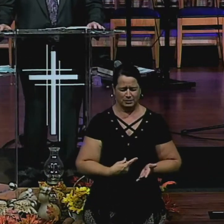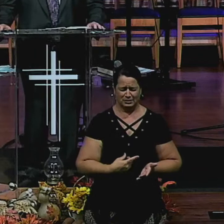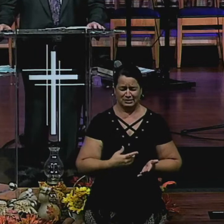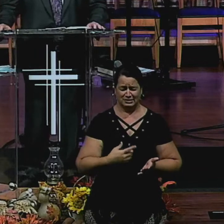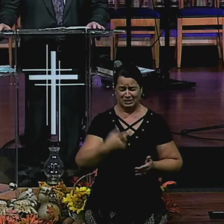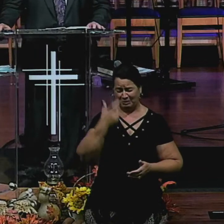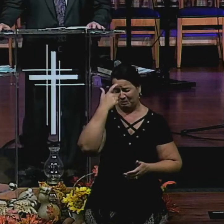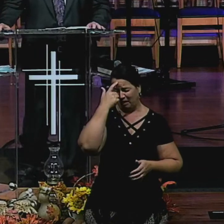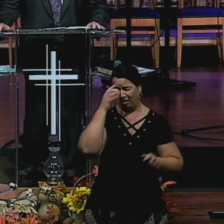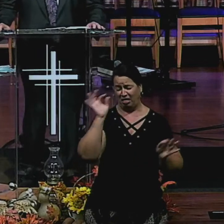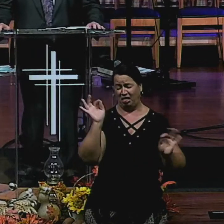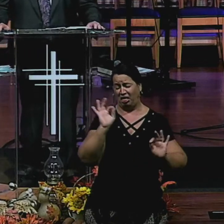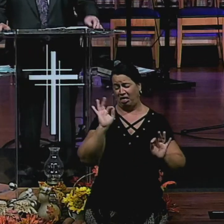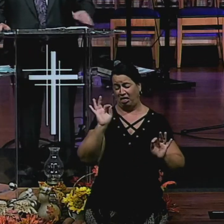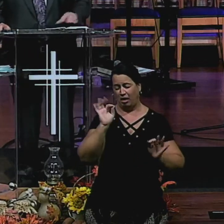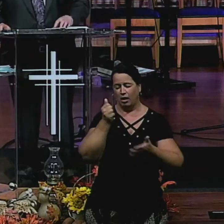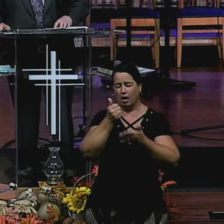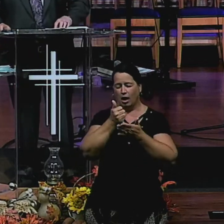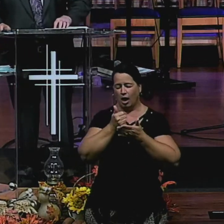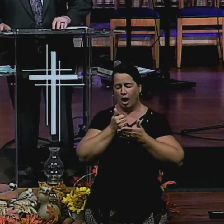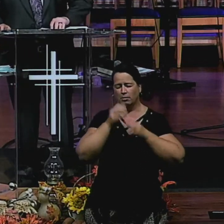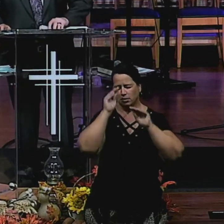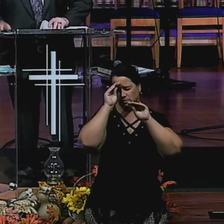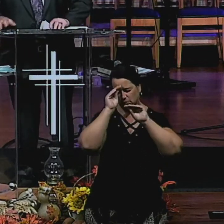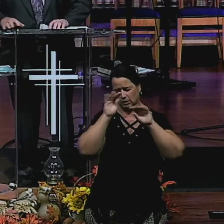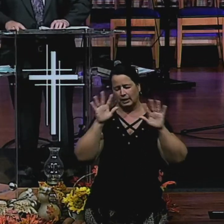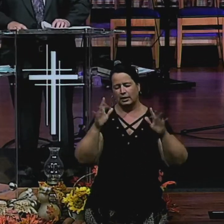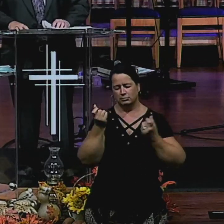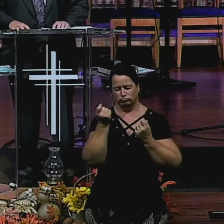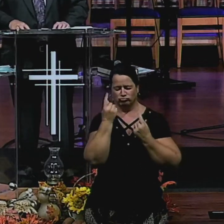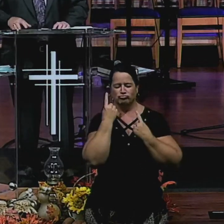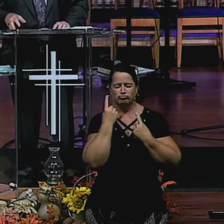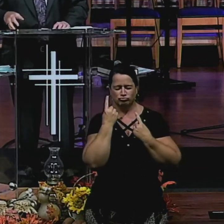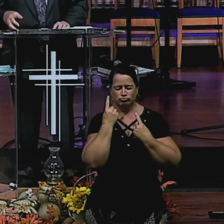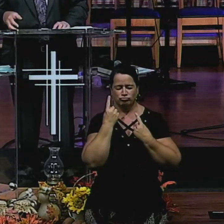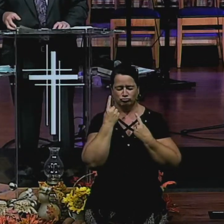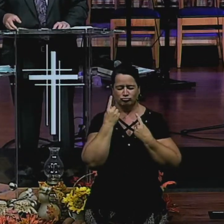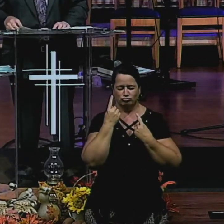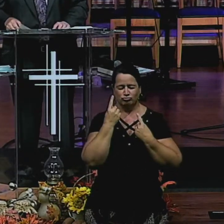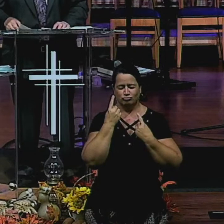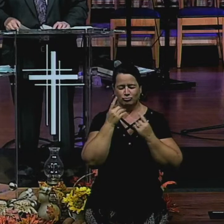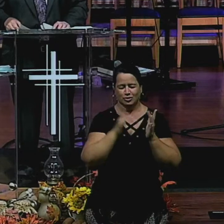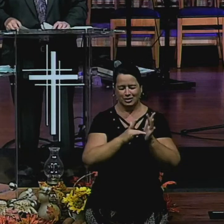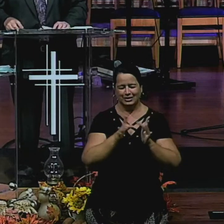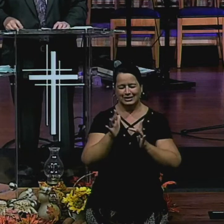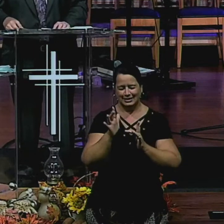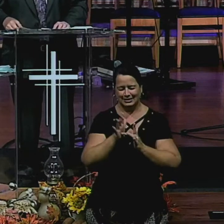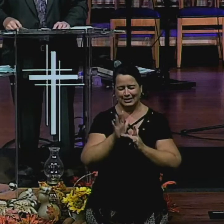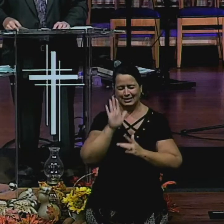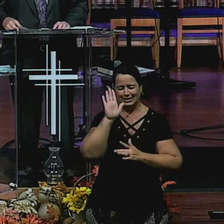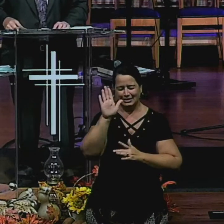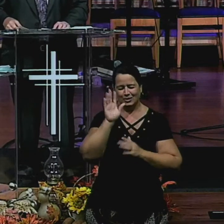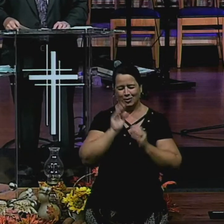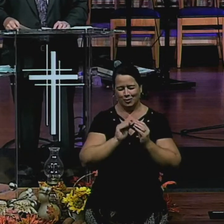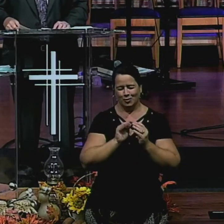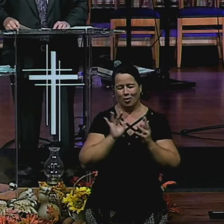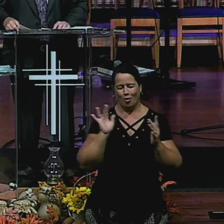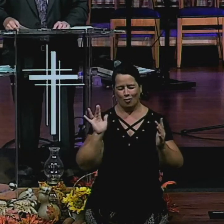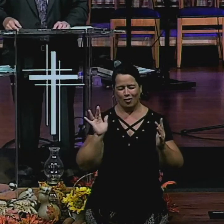And God, would you just help us to be so caught up for a little bit here with the glory of King Jesus that we will